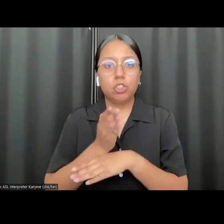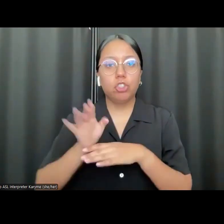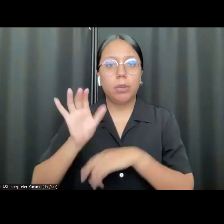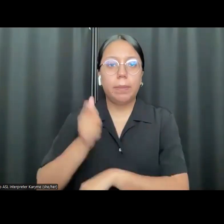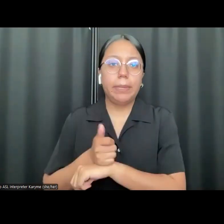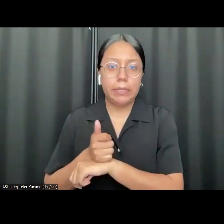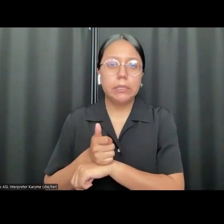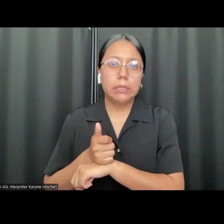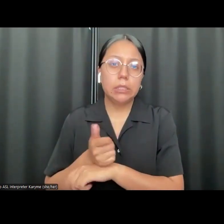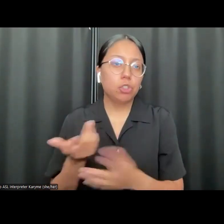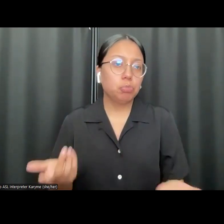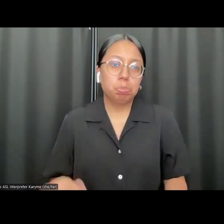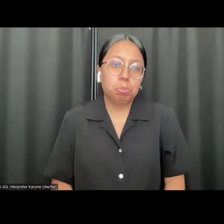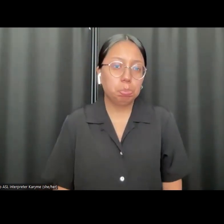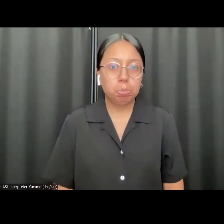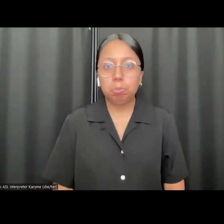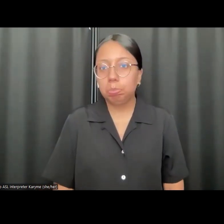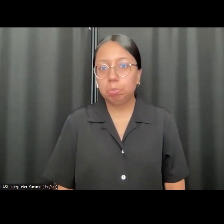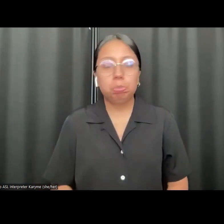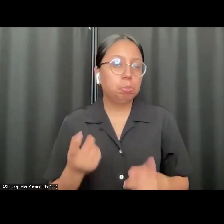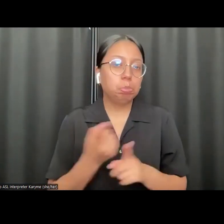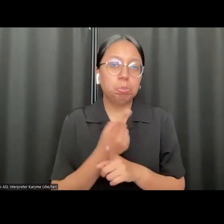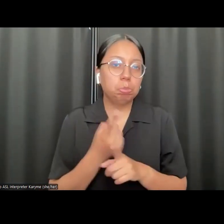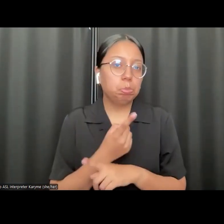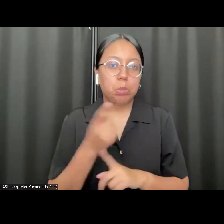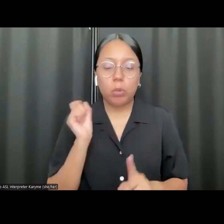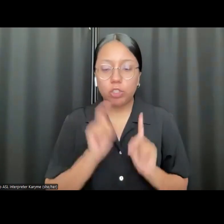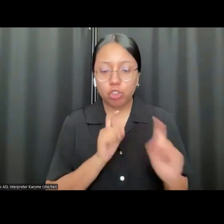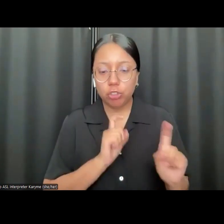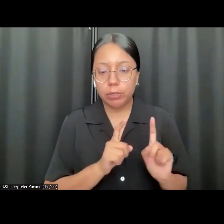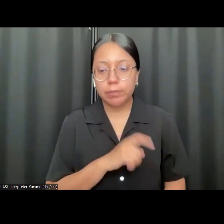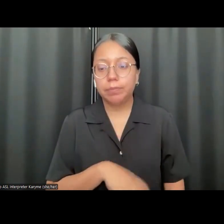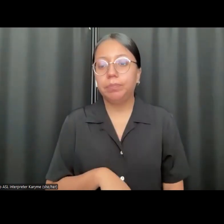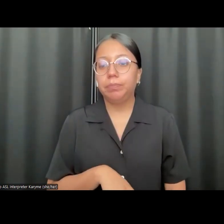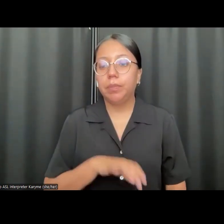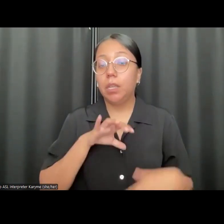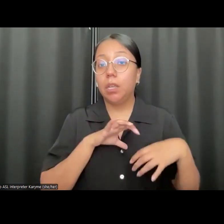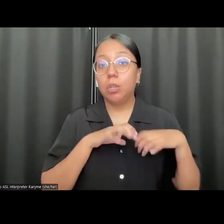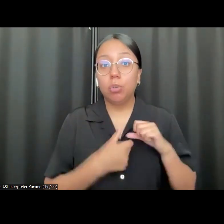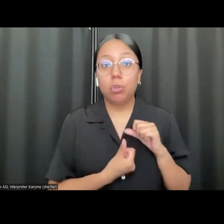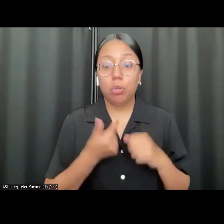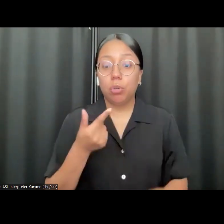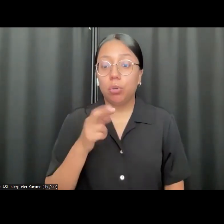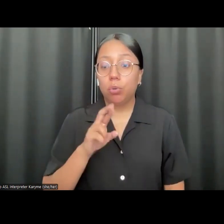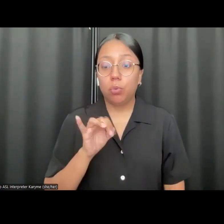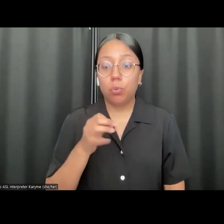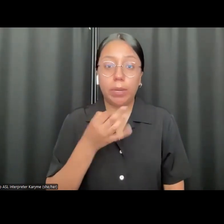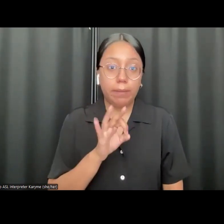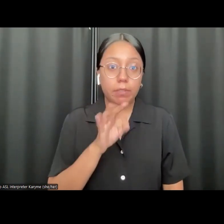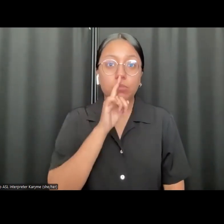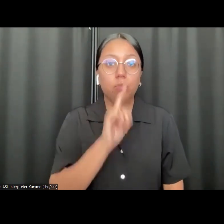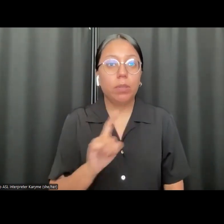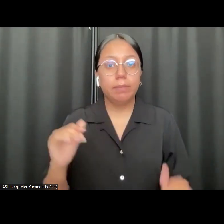questions. Um, and grief is the ultimate chaos portal. It does not show up on time. It will fuck up all of